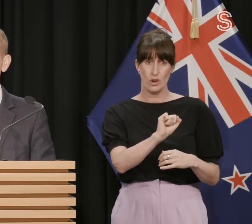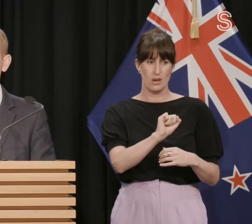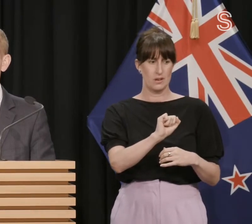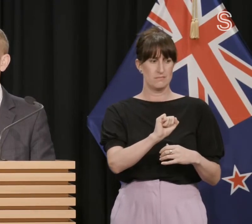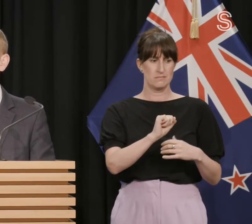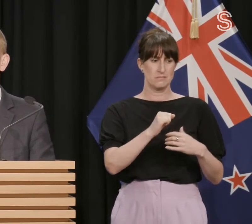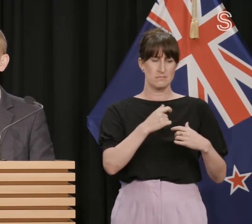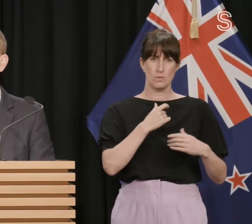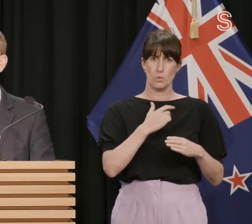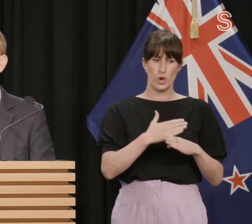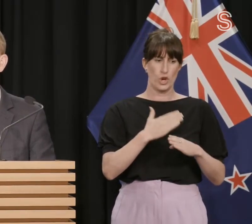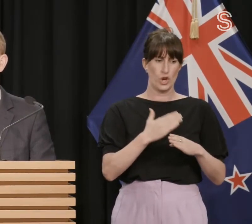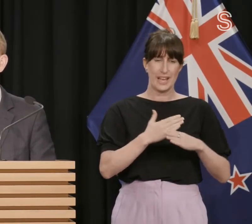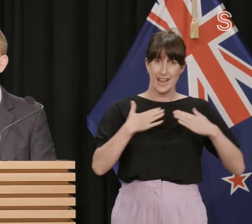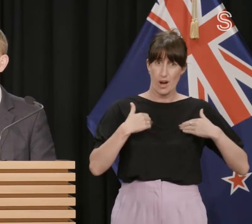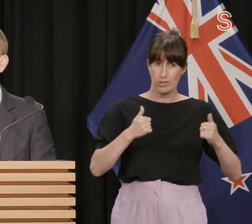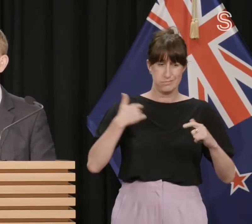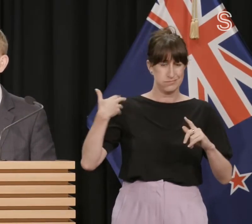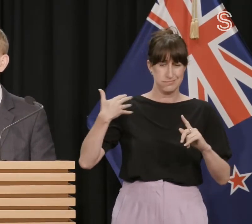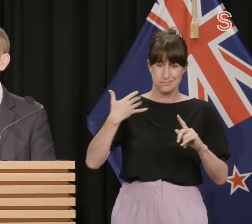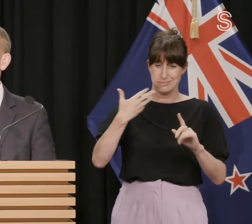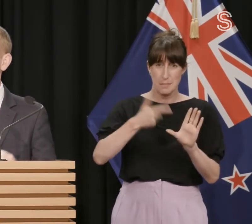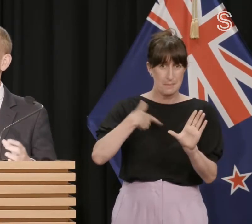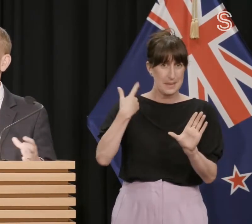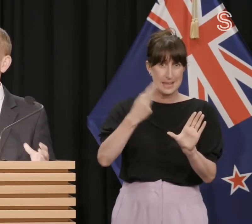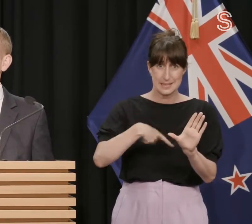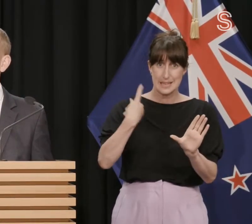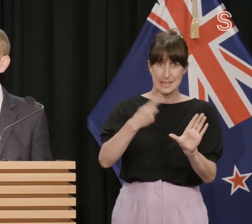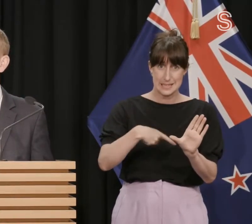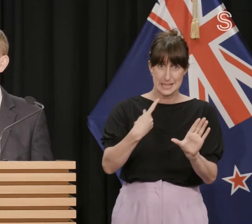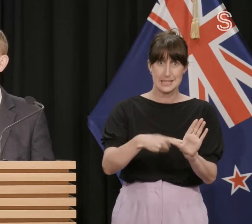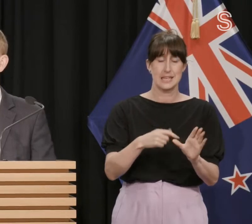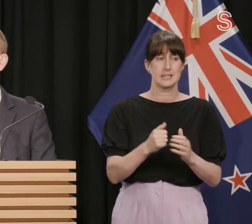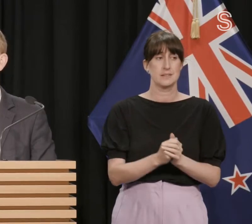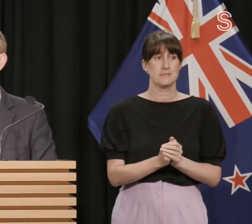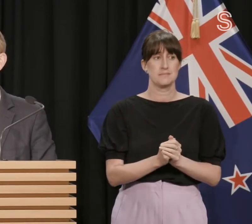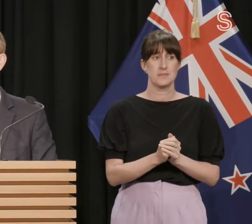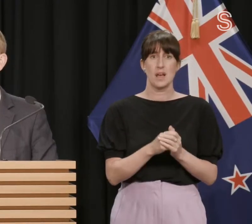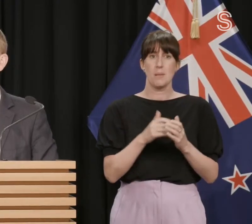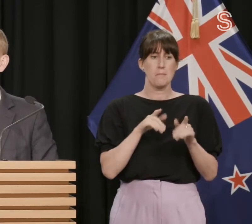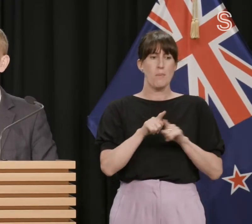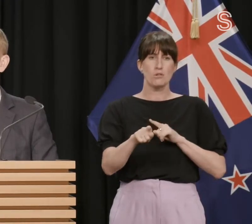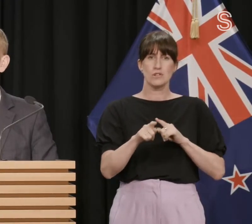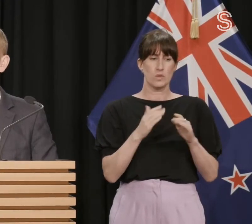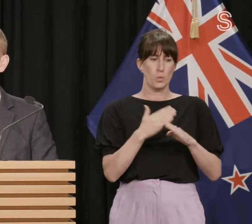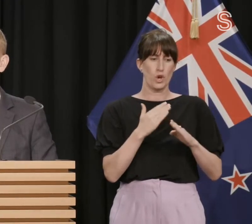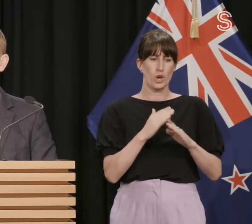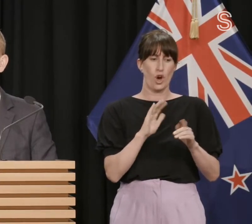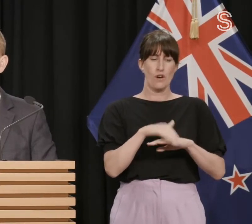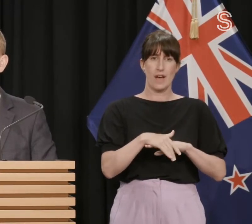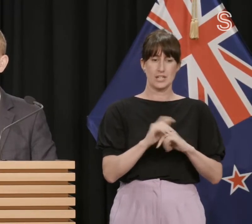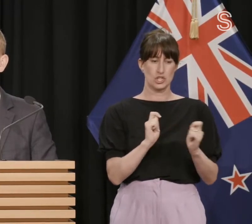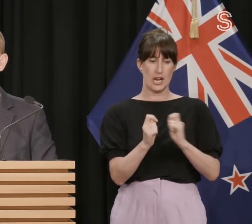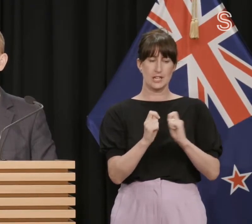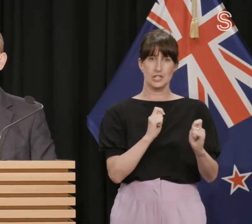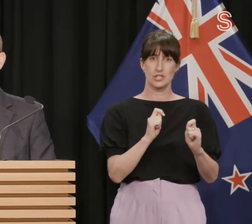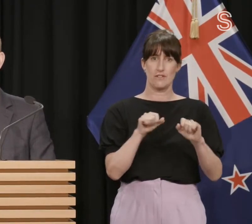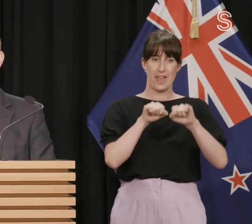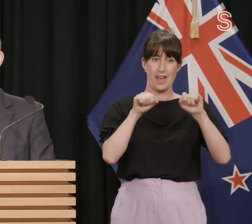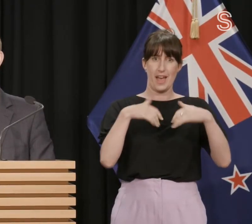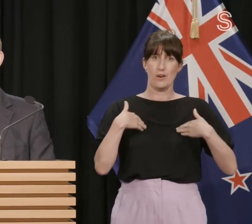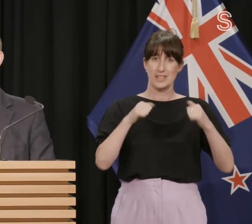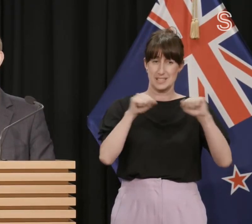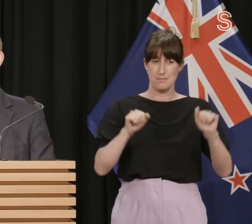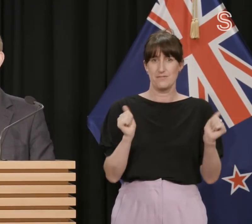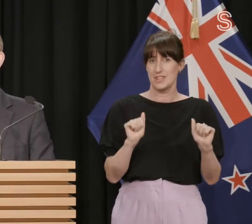reforms. Andrew Little's done a fantastic job of leading the reforms. The big part of the reform programme is done, and now we're focused on health delivery. I